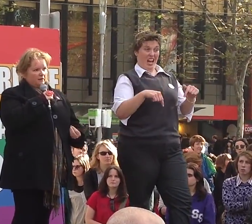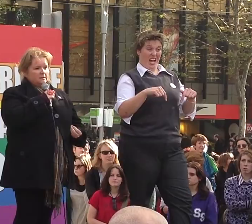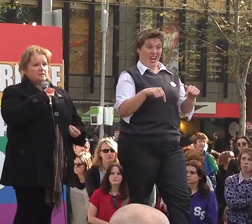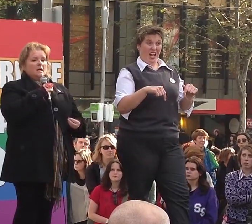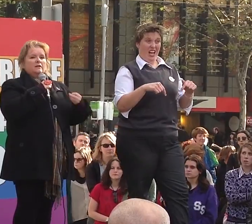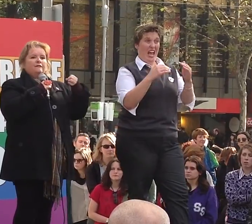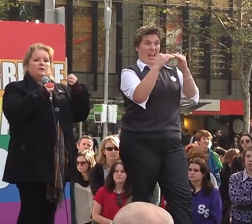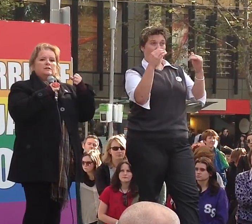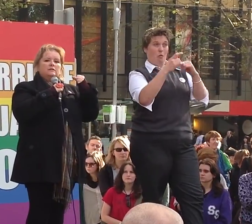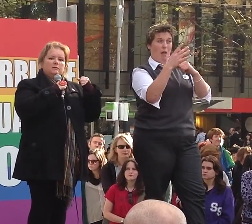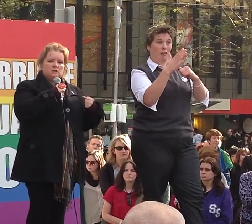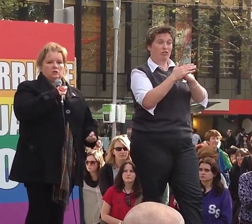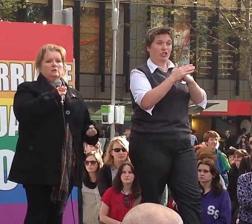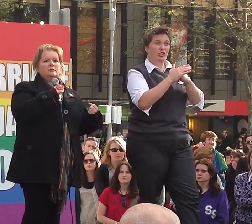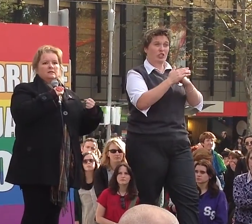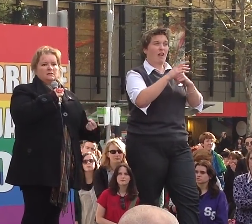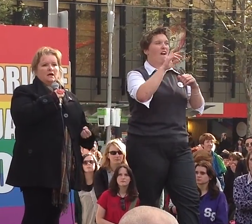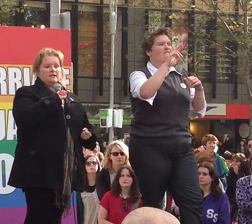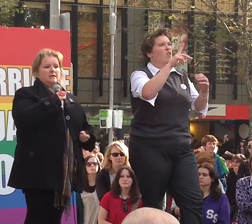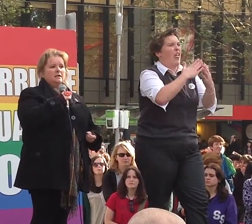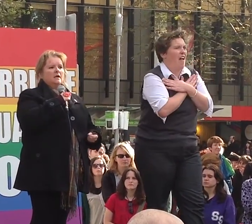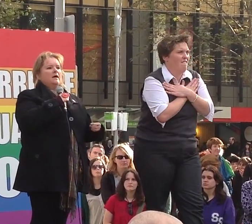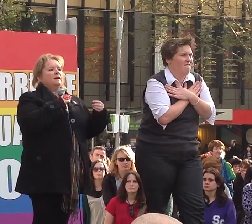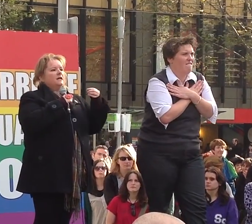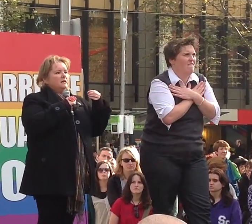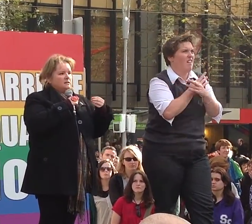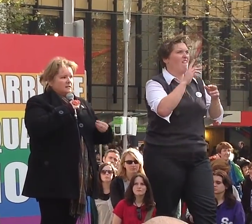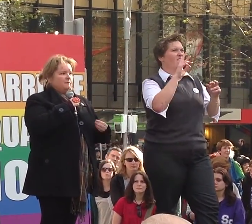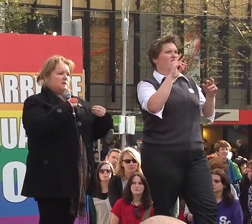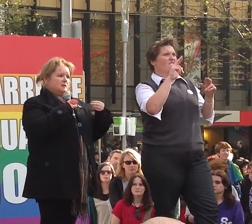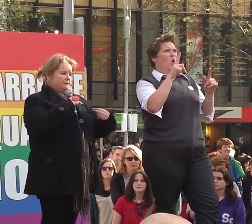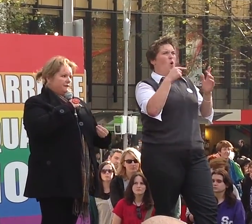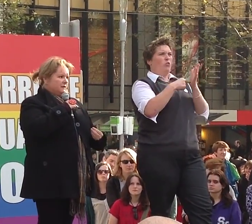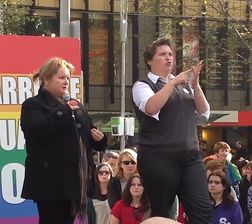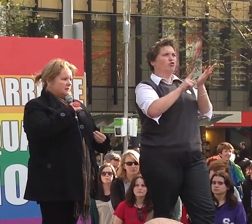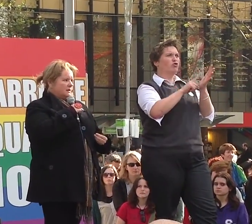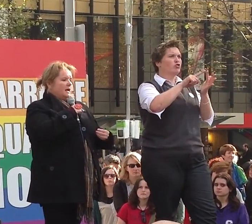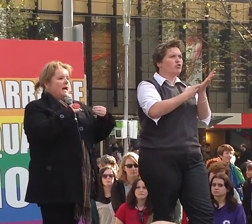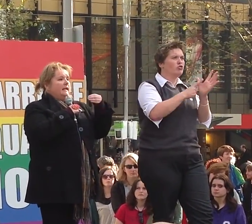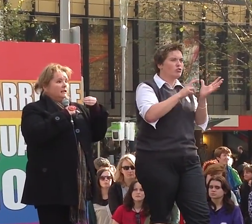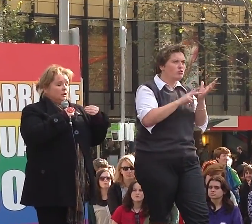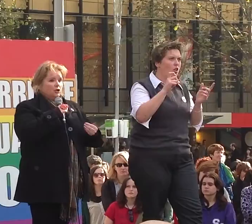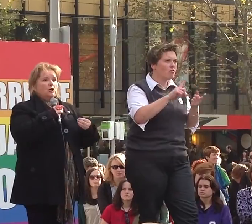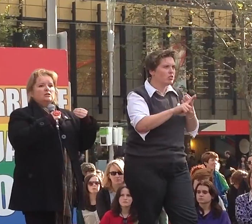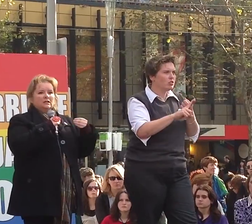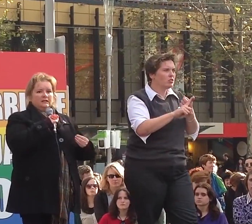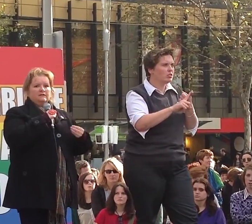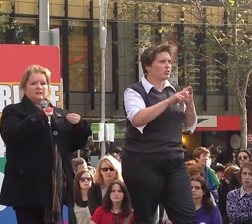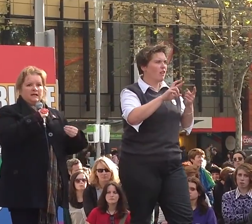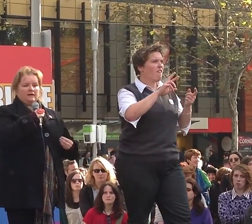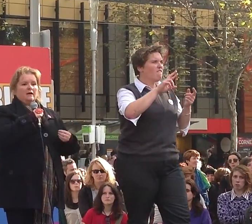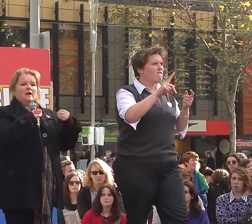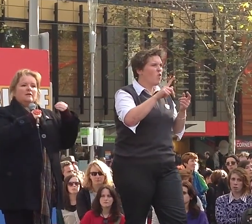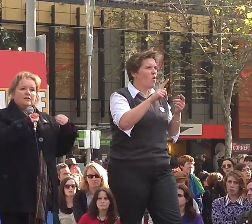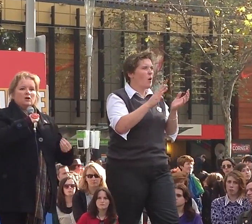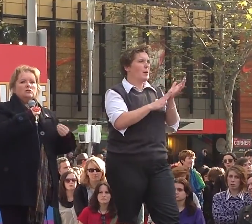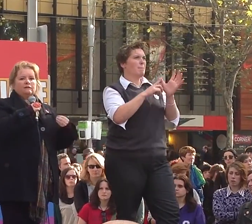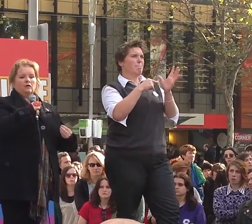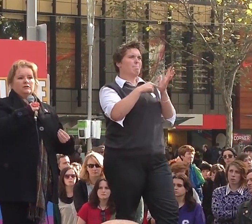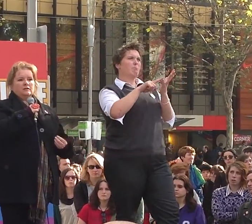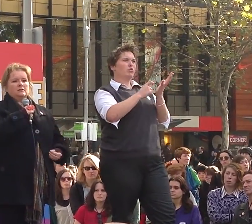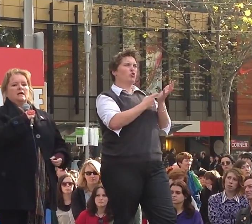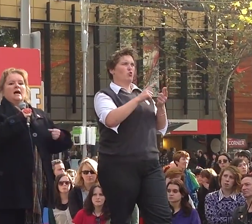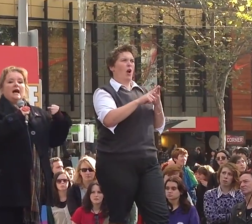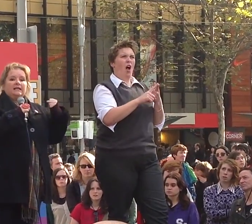of tolerance, the forces of a mature society that can accept difference and learn to live together.